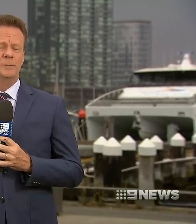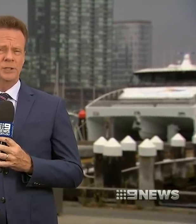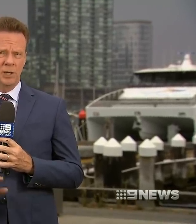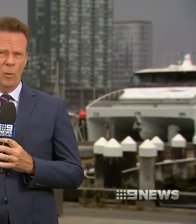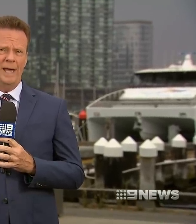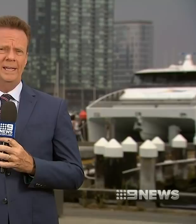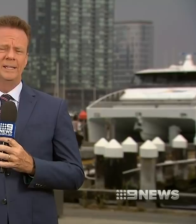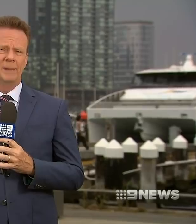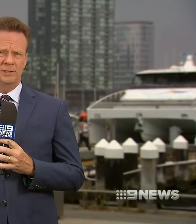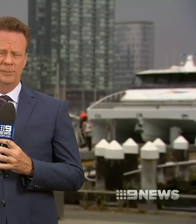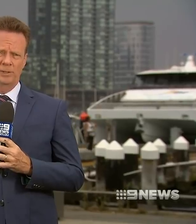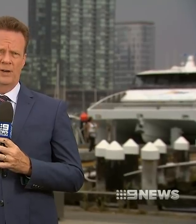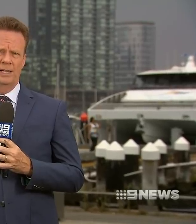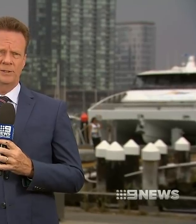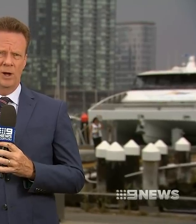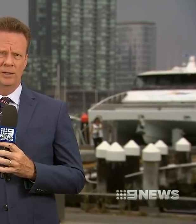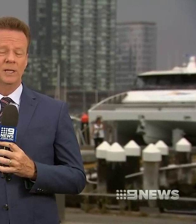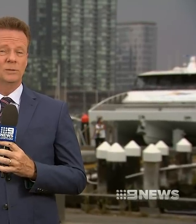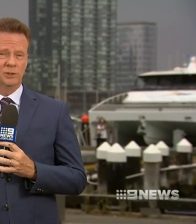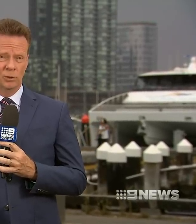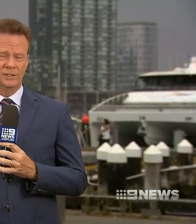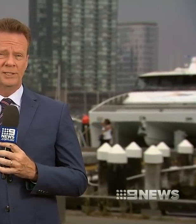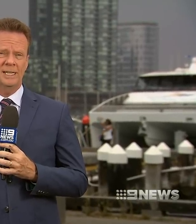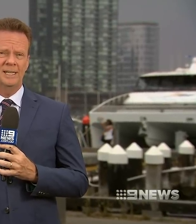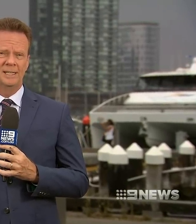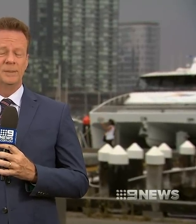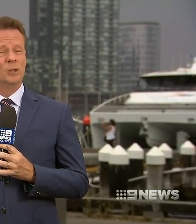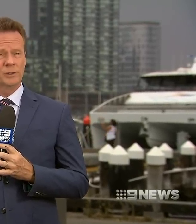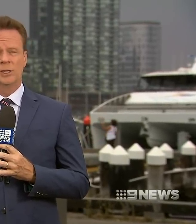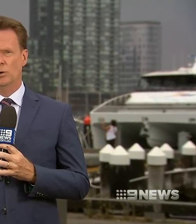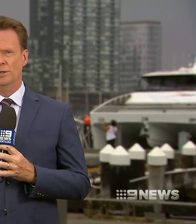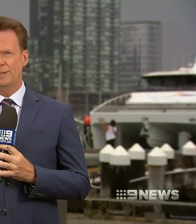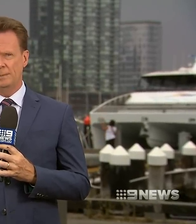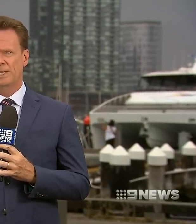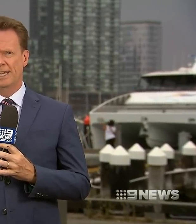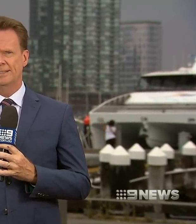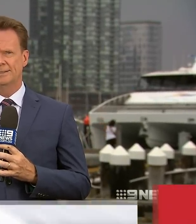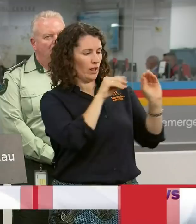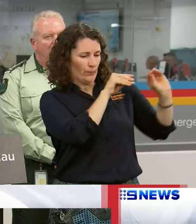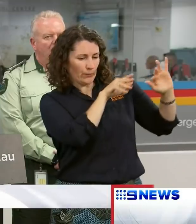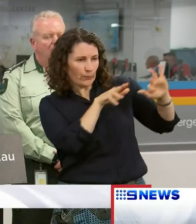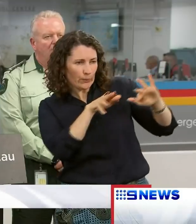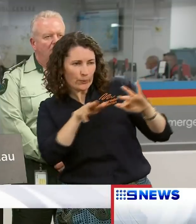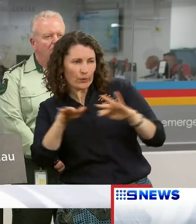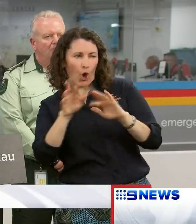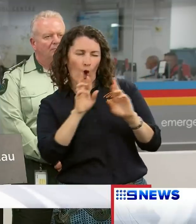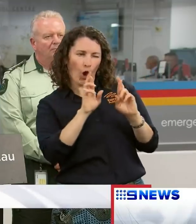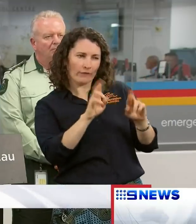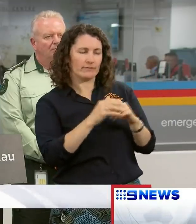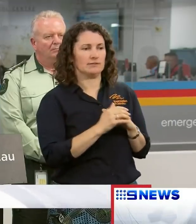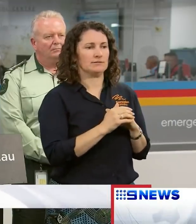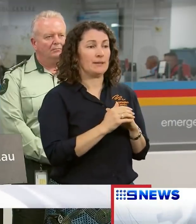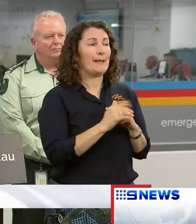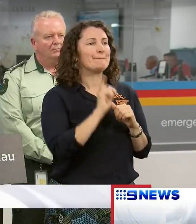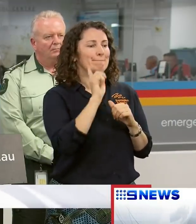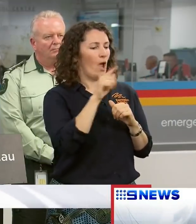air, pushing away much of the bushfire smoke, which is good for the city, but not so good for Gippsland. Unfortunately, the smoke does